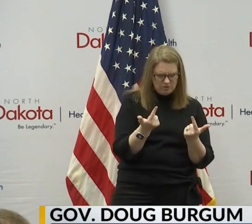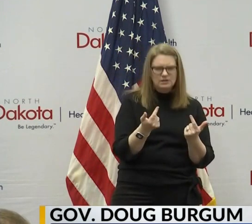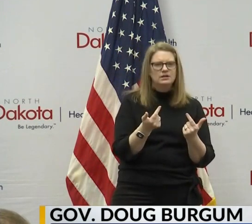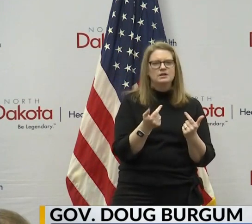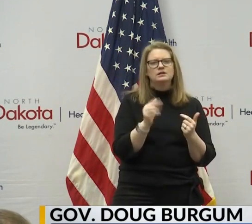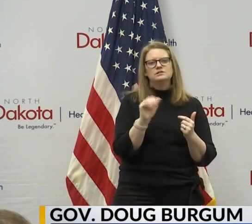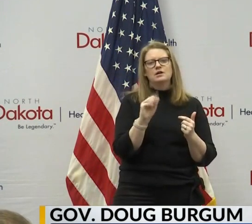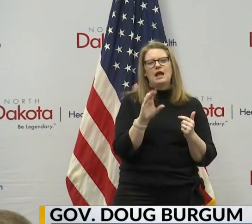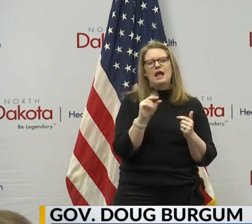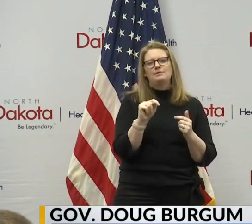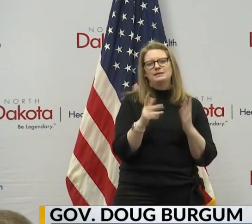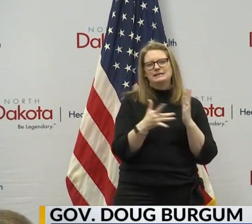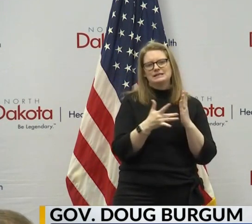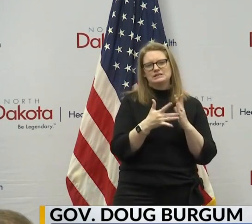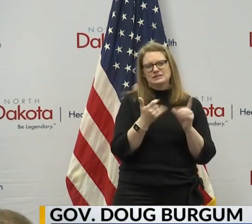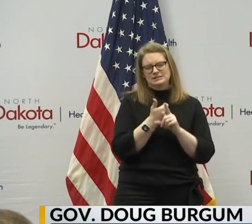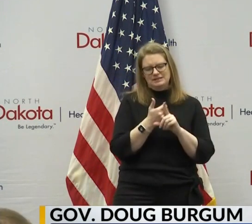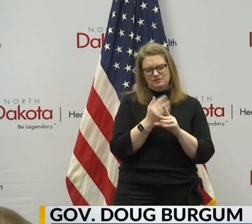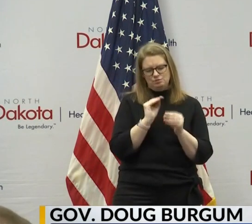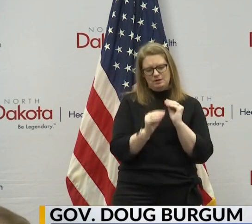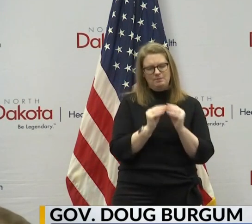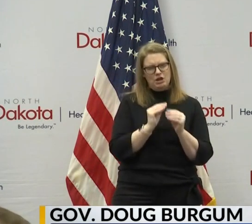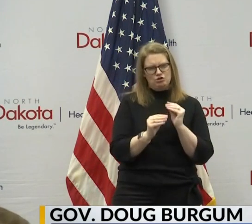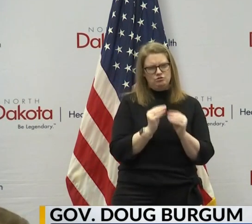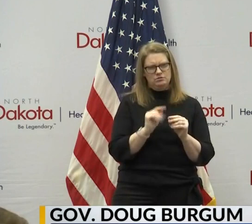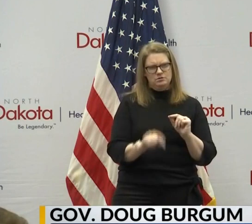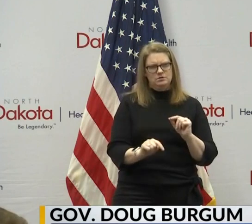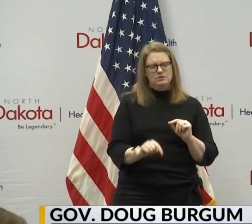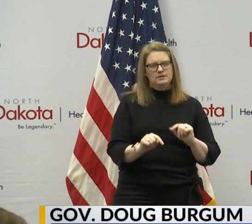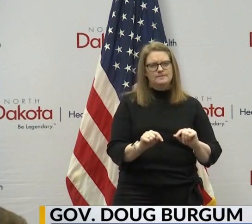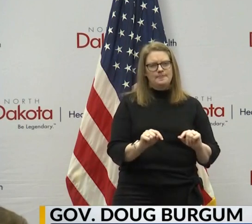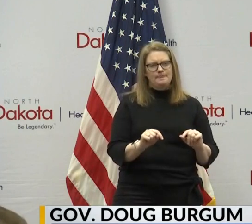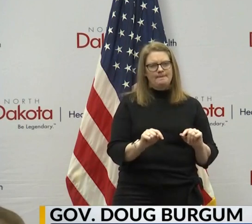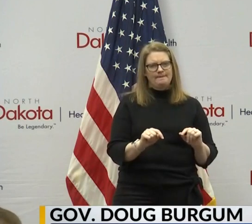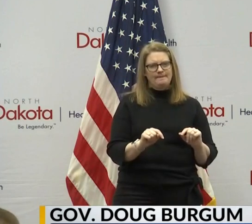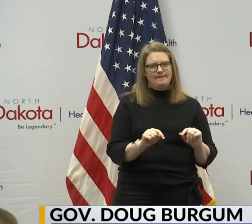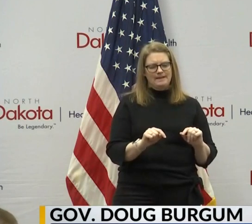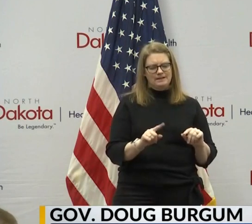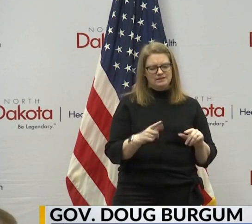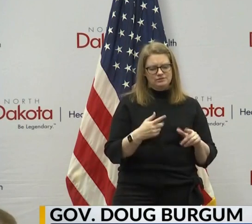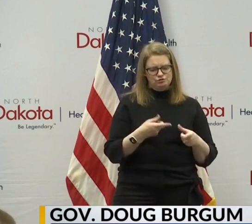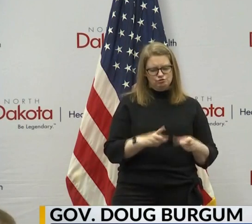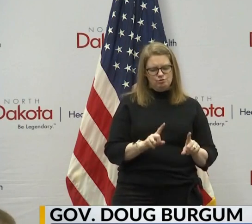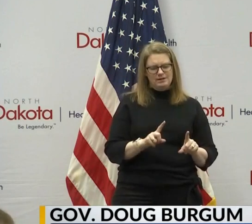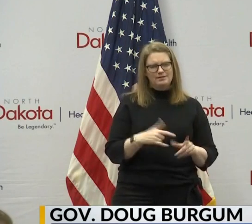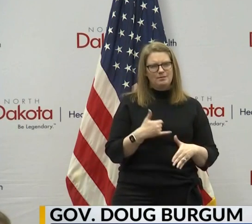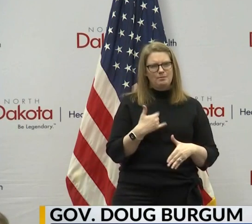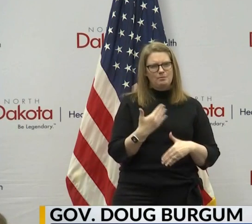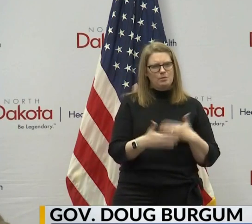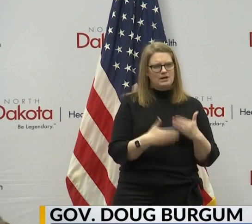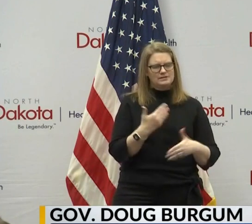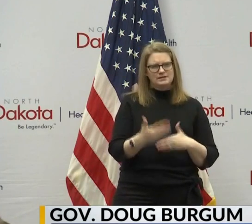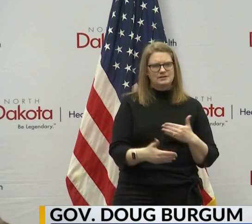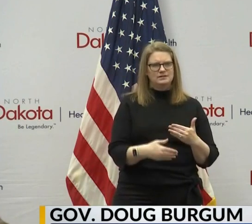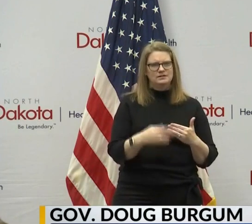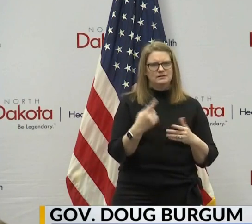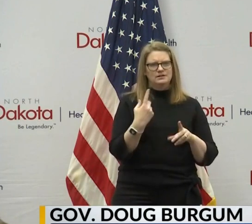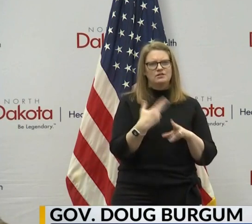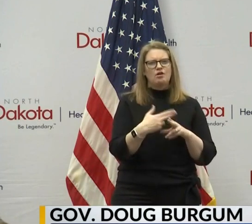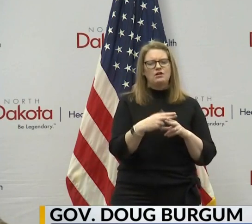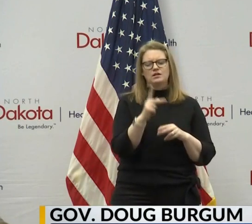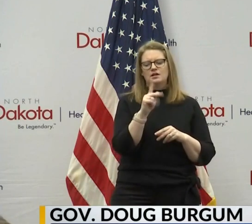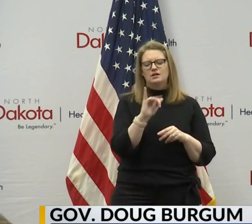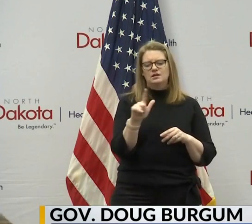is working on getting it repaired, but in that case, when the tests, in the process, there's a thing called a kill